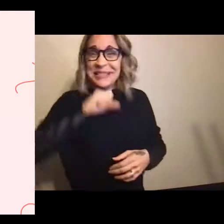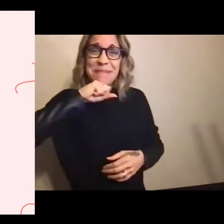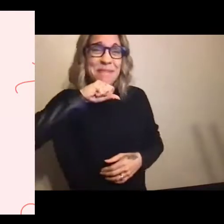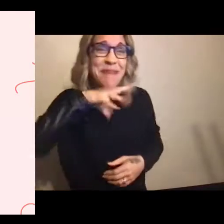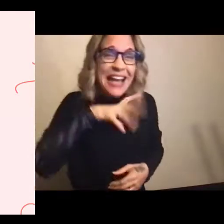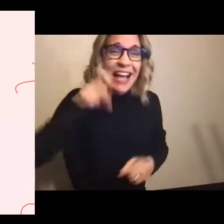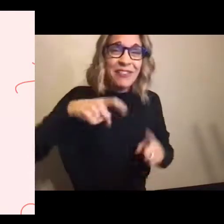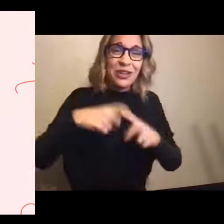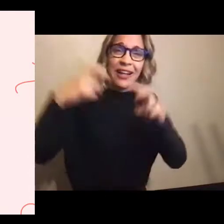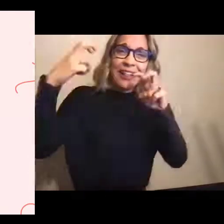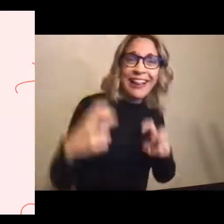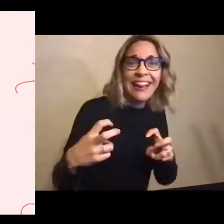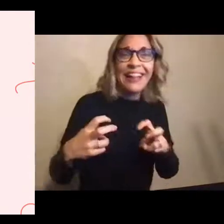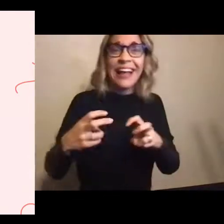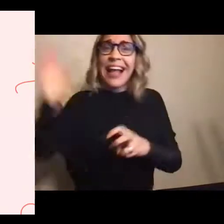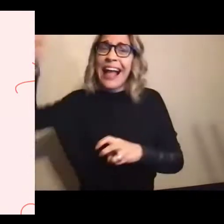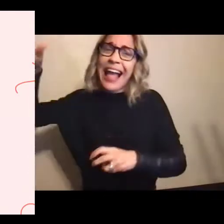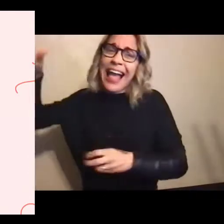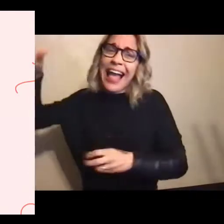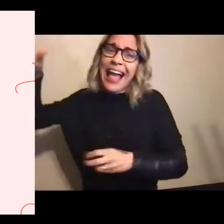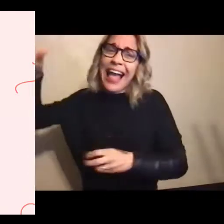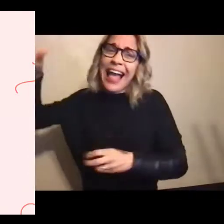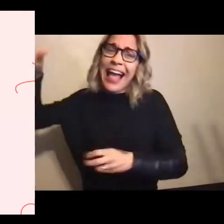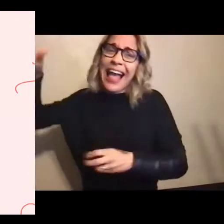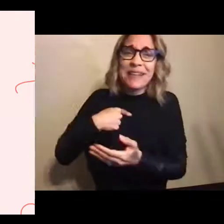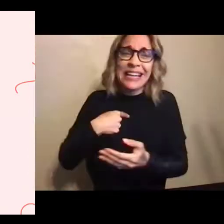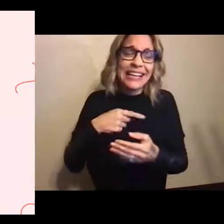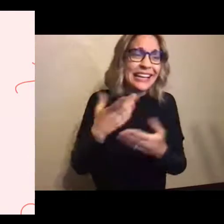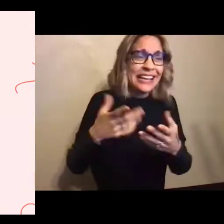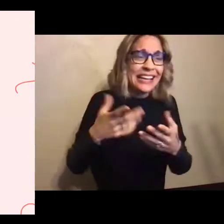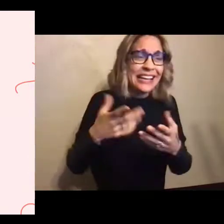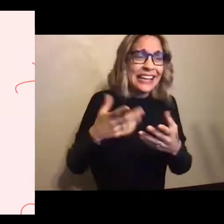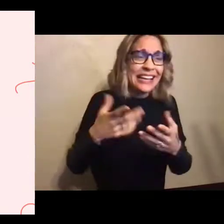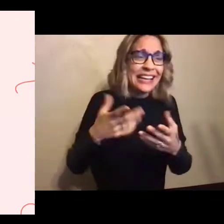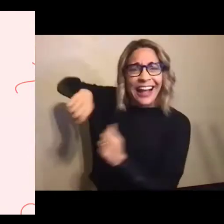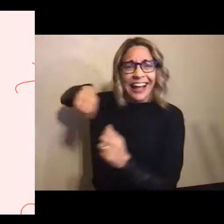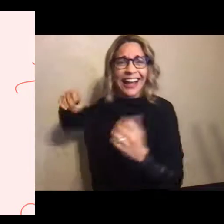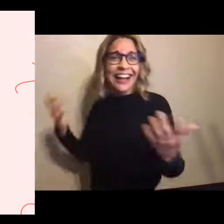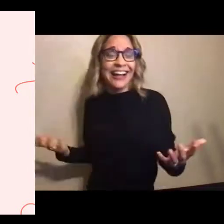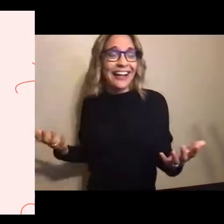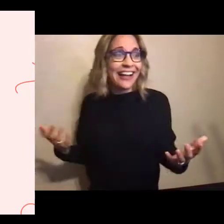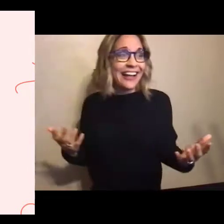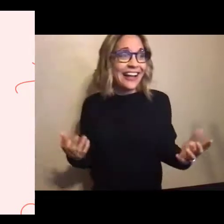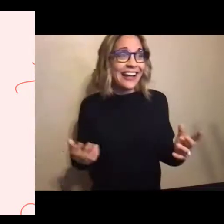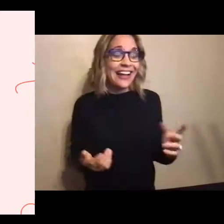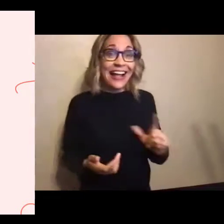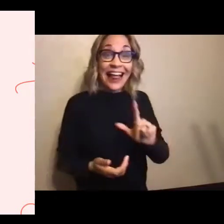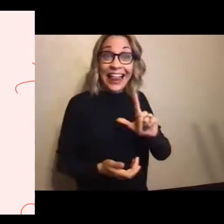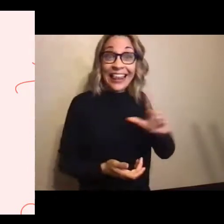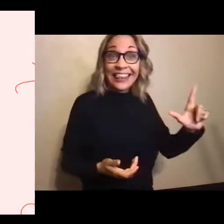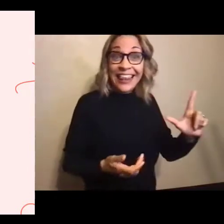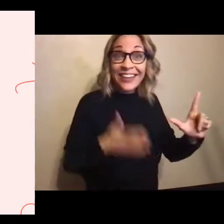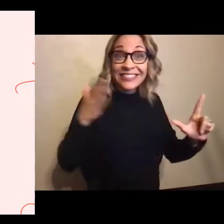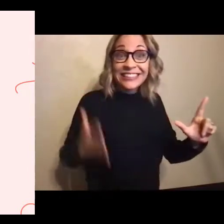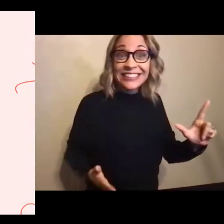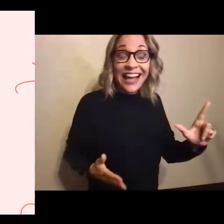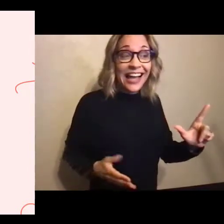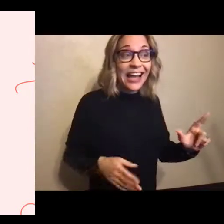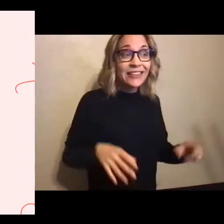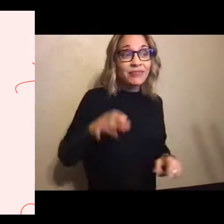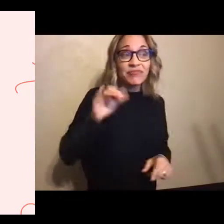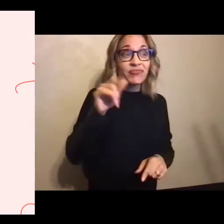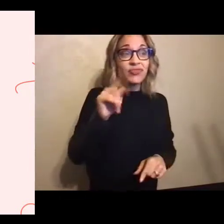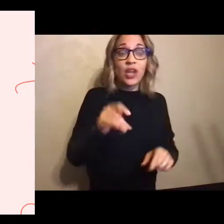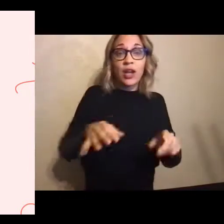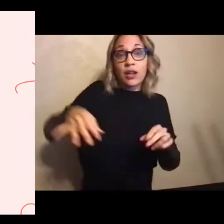The right side is a mess. They might need to ask for help when they need to undock.